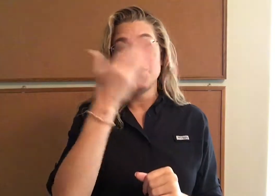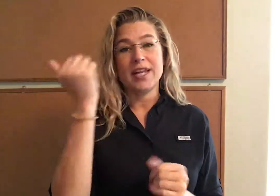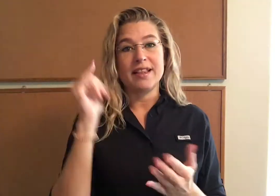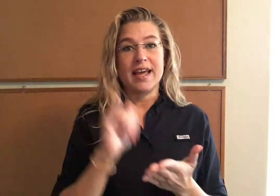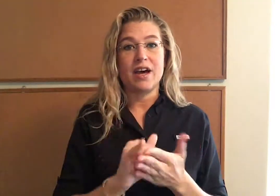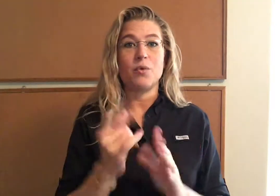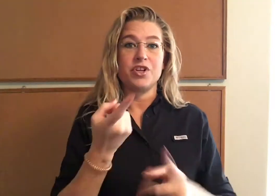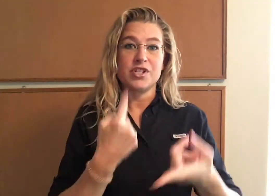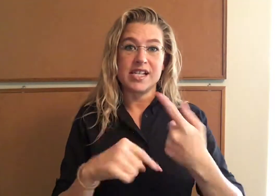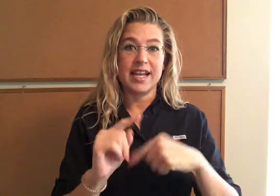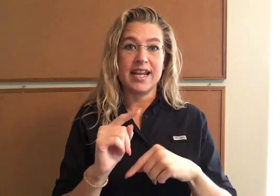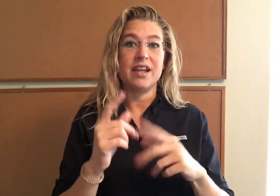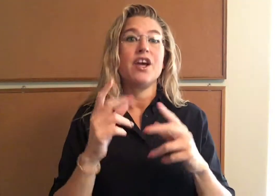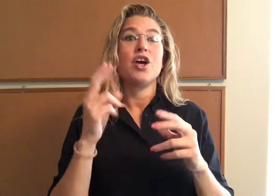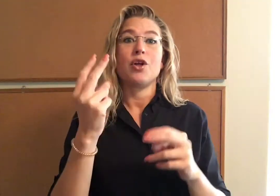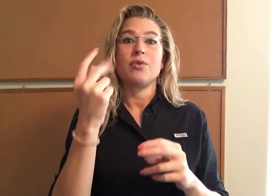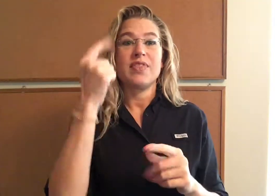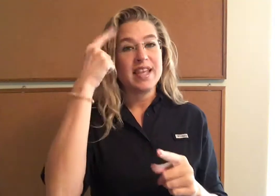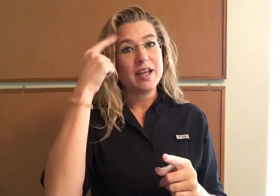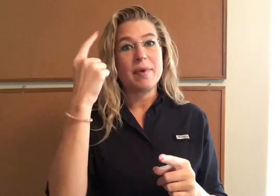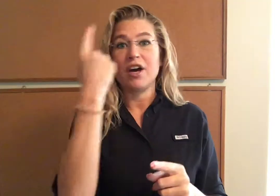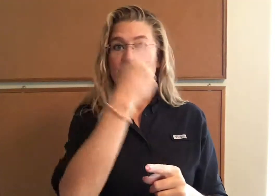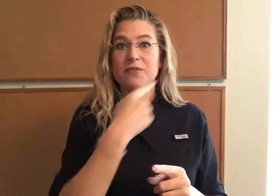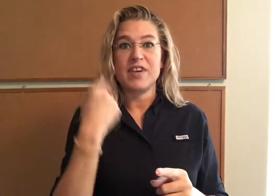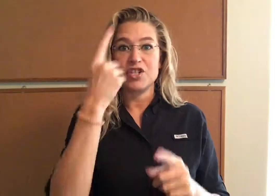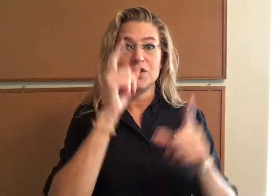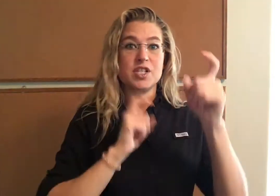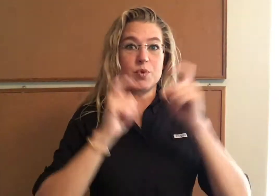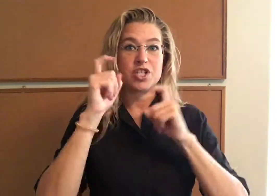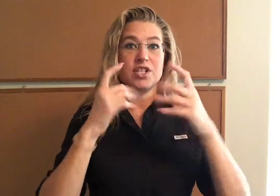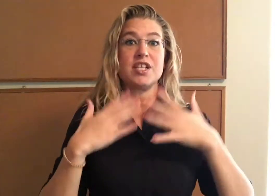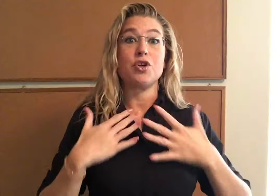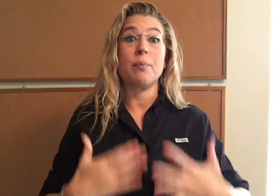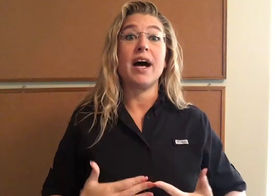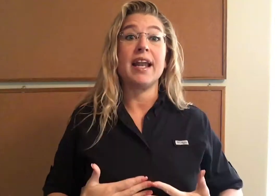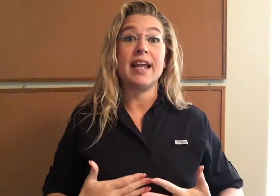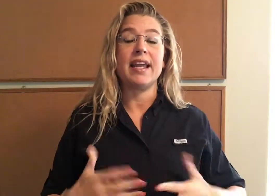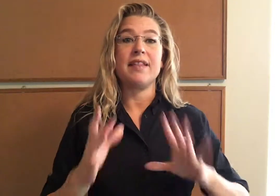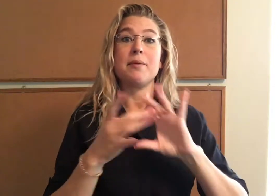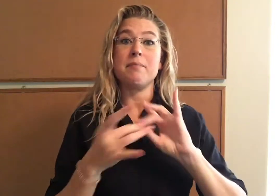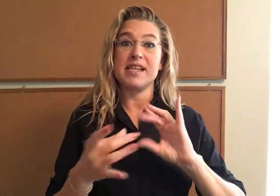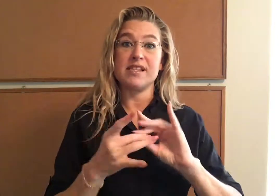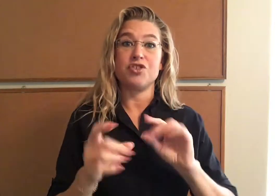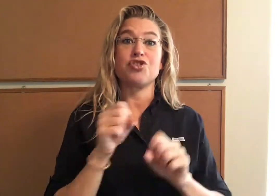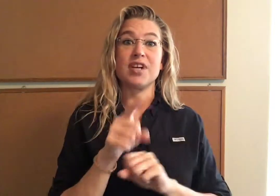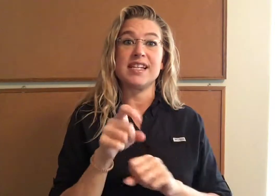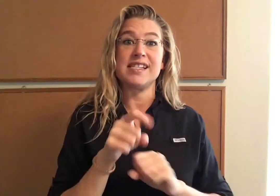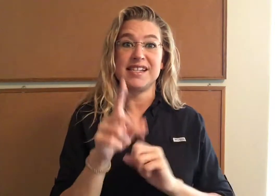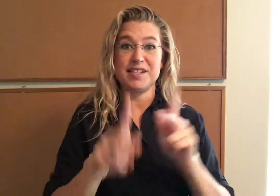forget that when you're signing, think about your facial expressions in your body and the message you're trying to send to